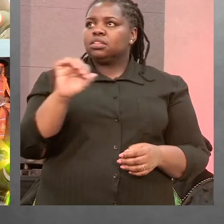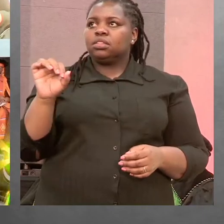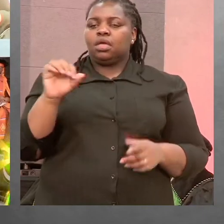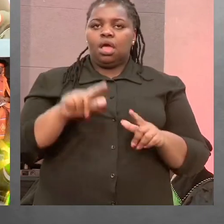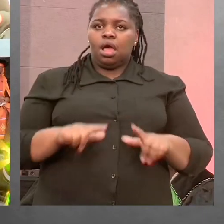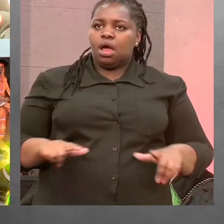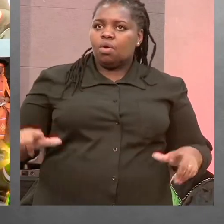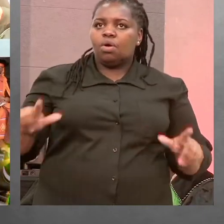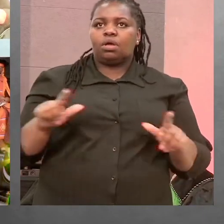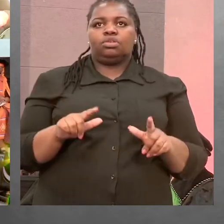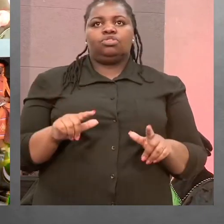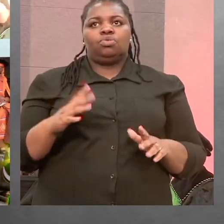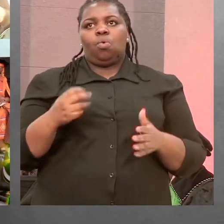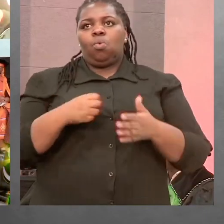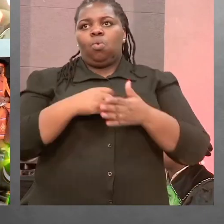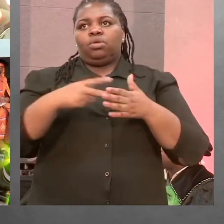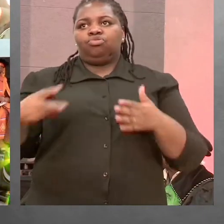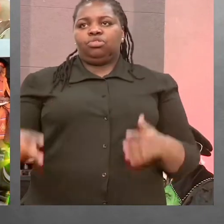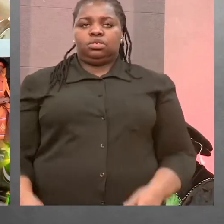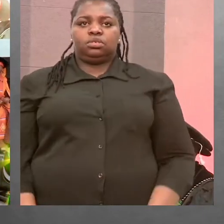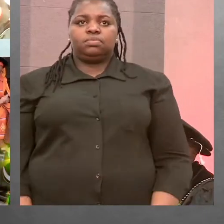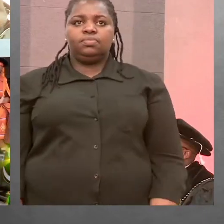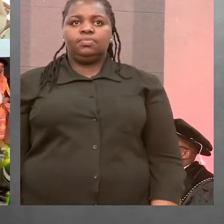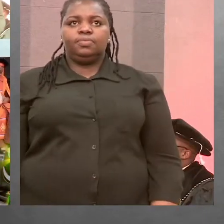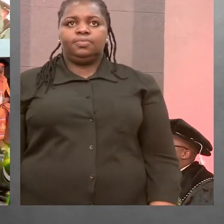location or address.